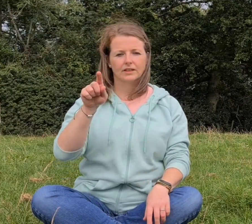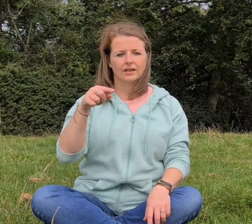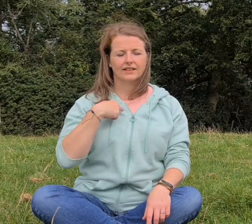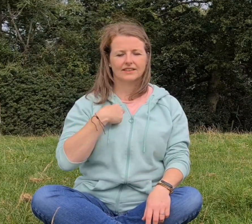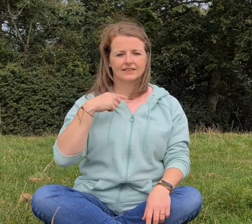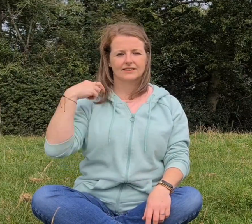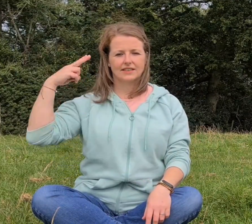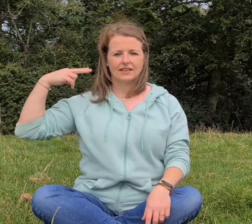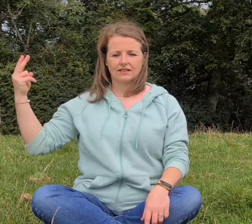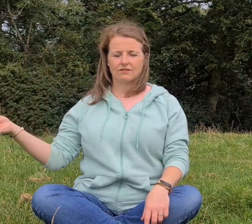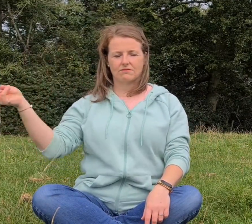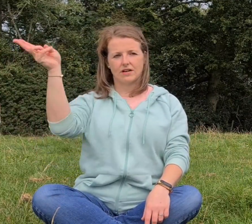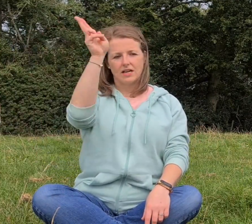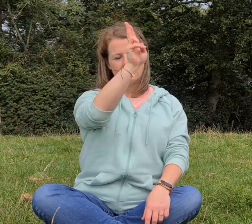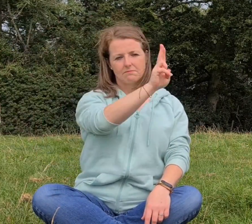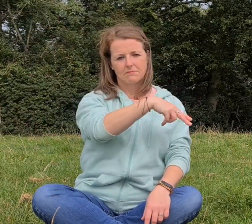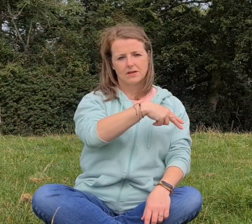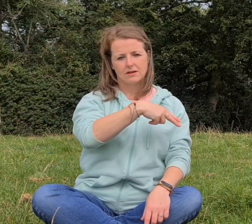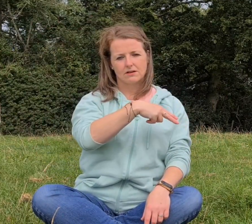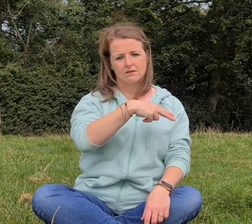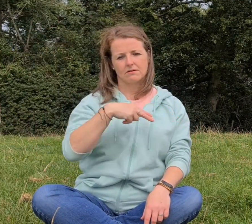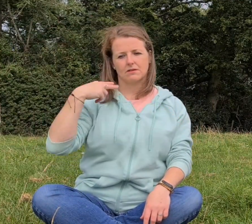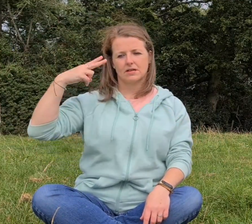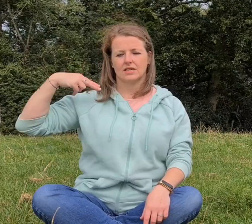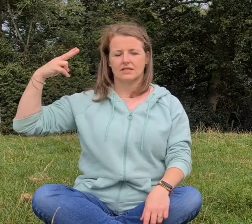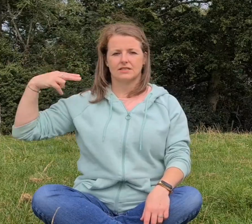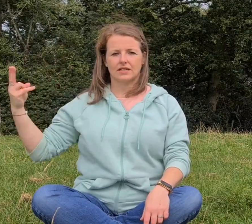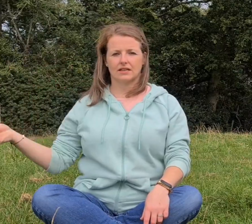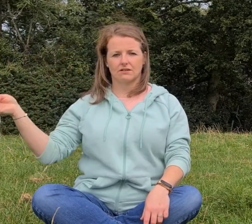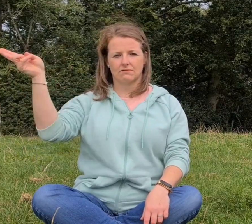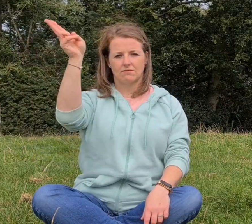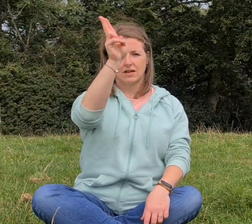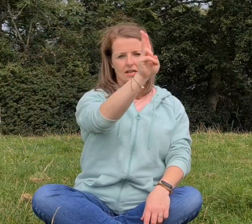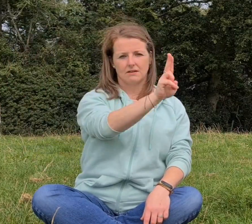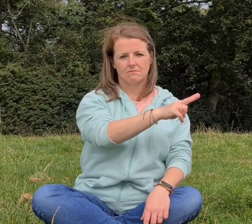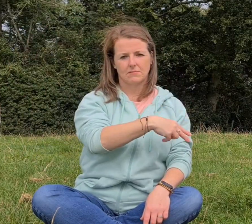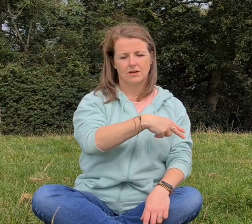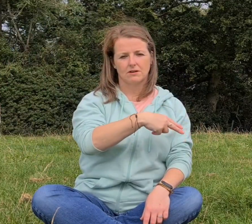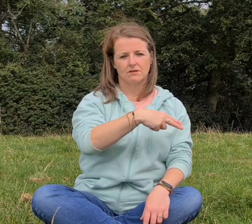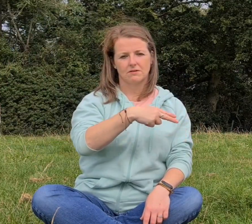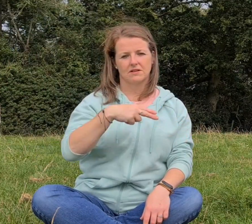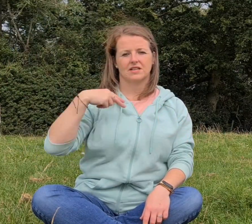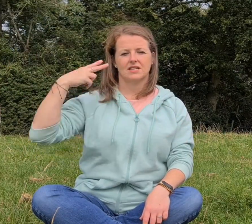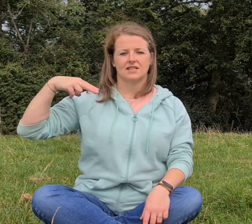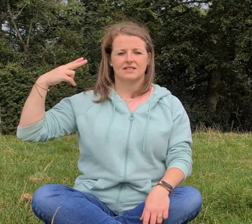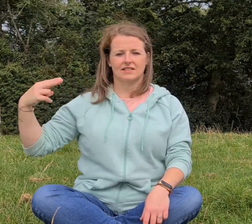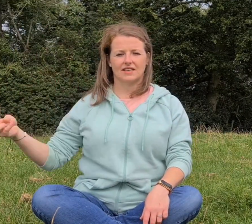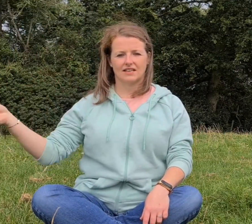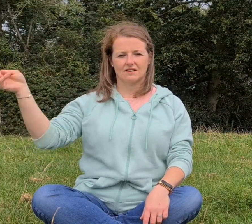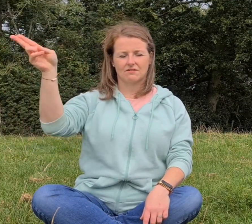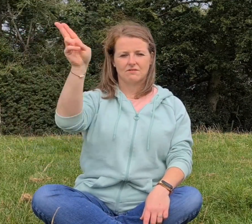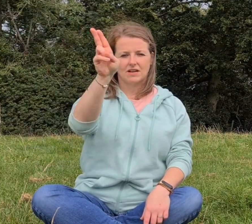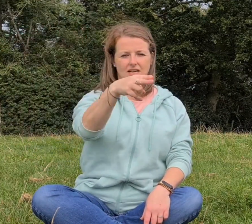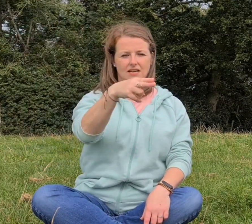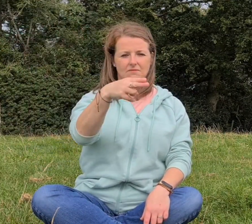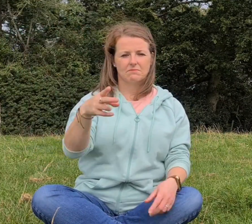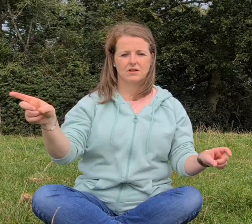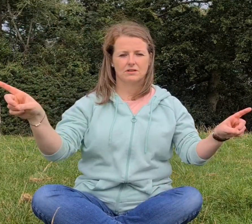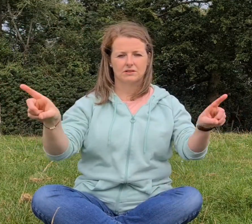I can sing a rainbow, sing a rainbow, sing a